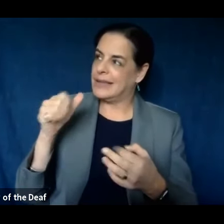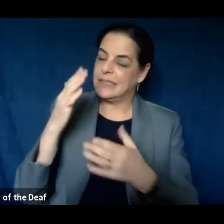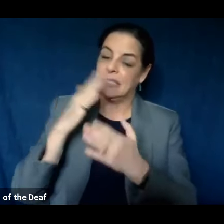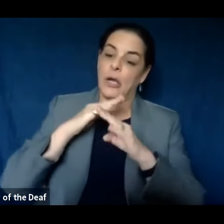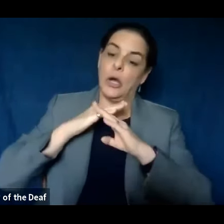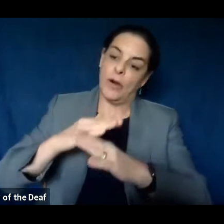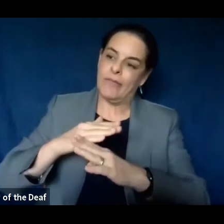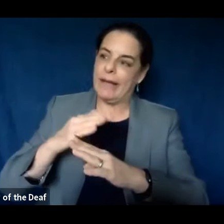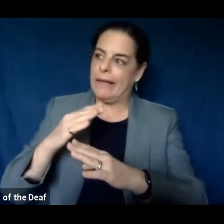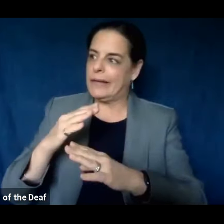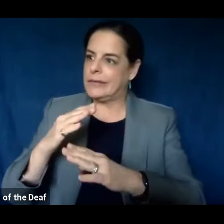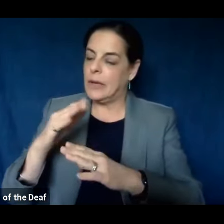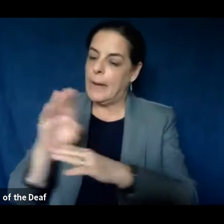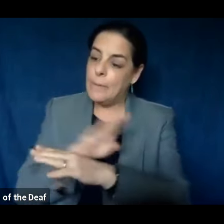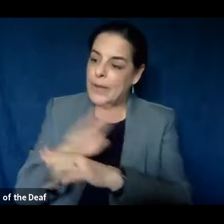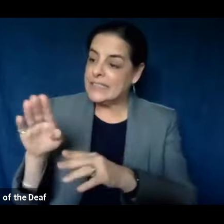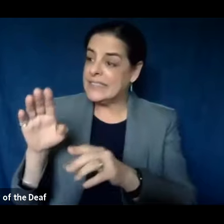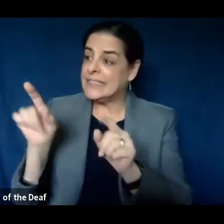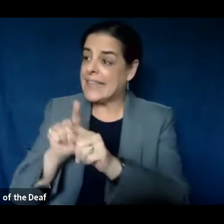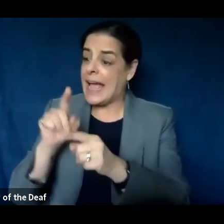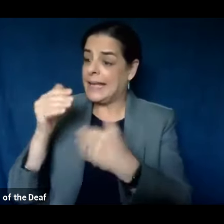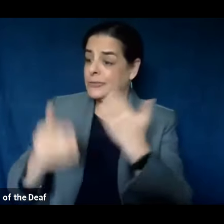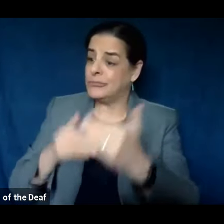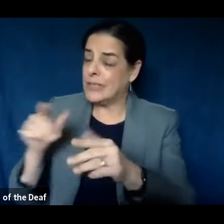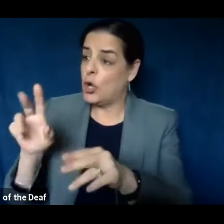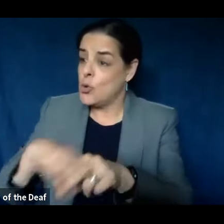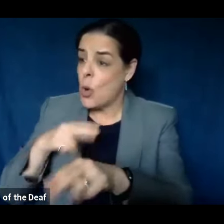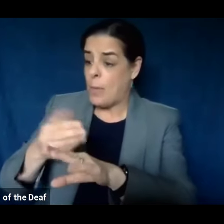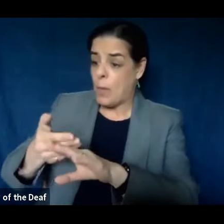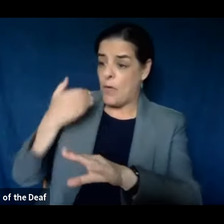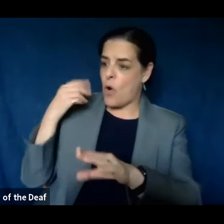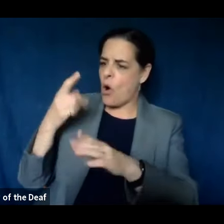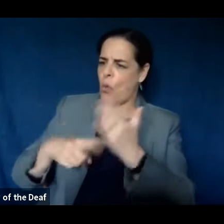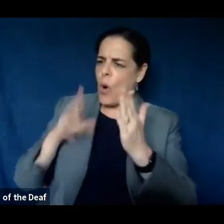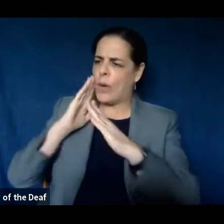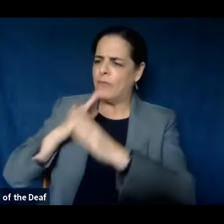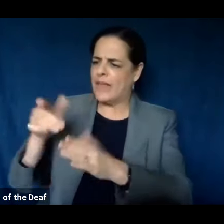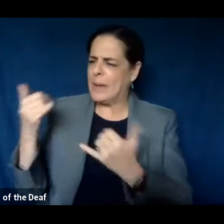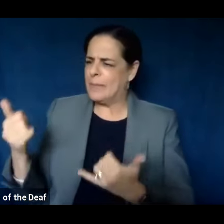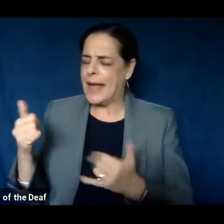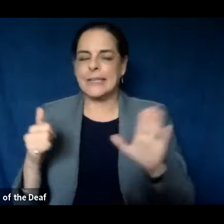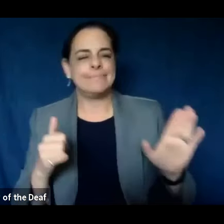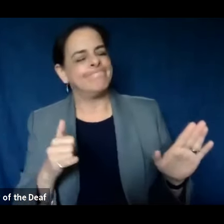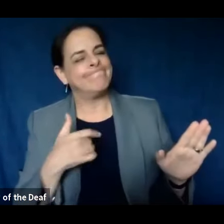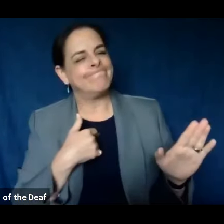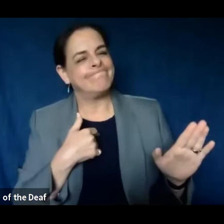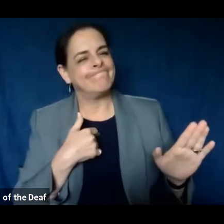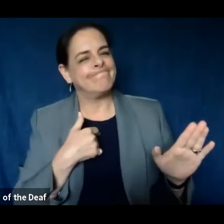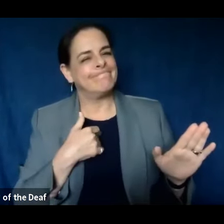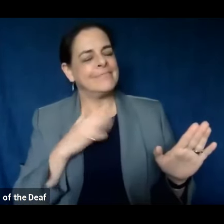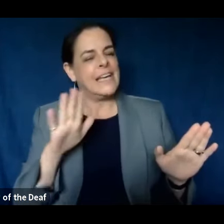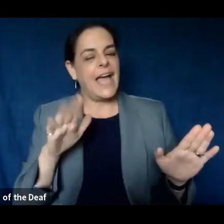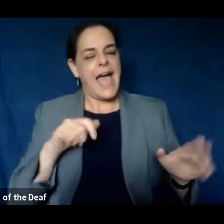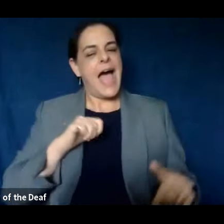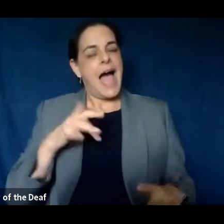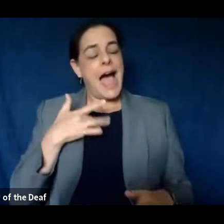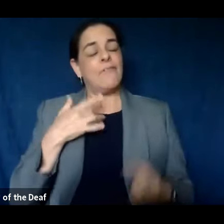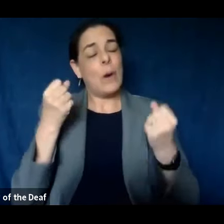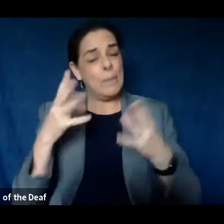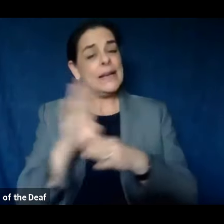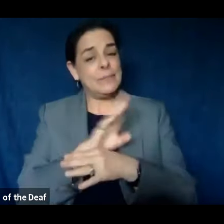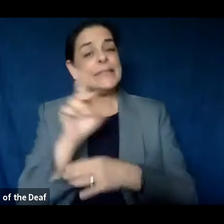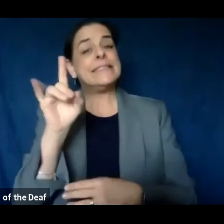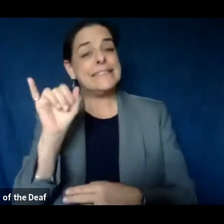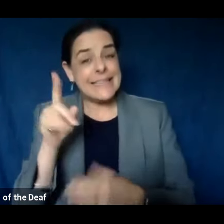normal earlier. What would stop them now? So I would argue that many businesses didn't follow that I think many businesses did follow the